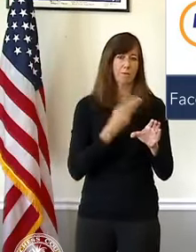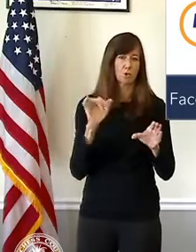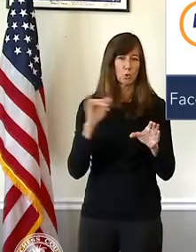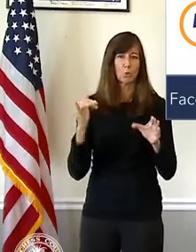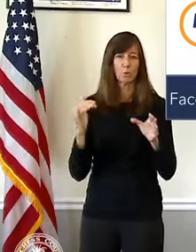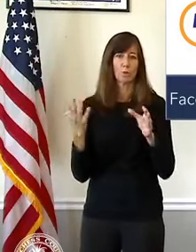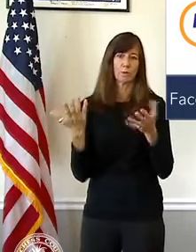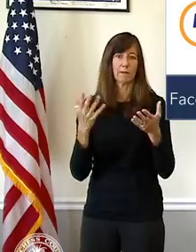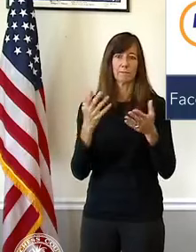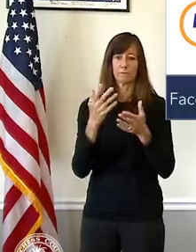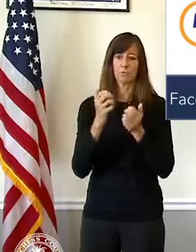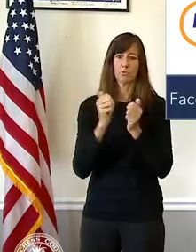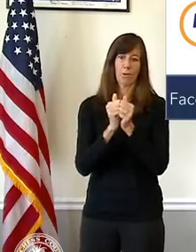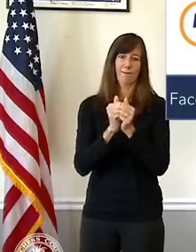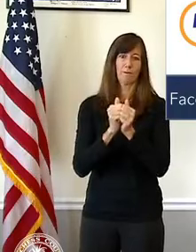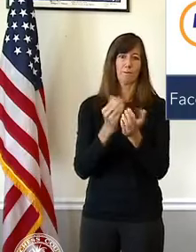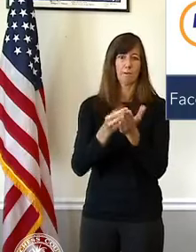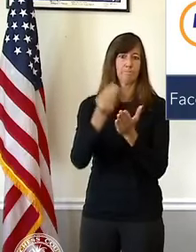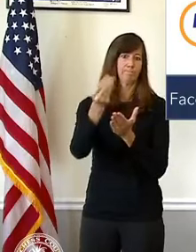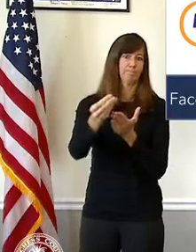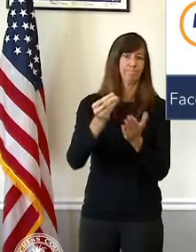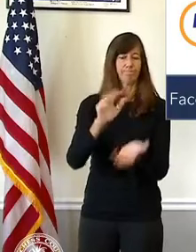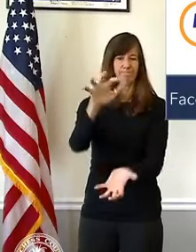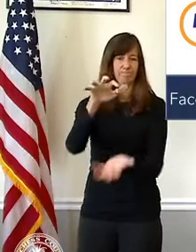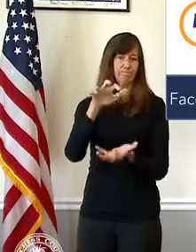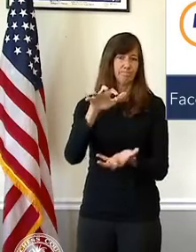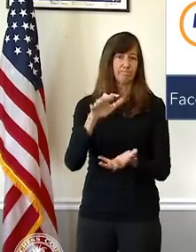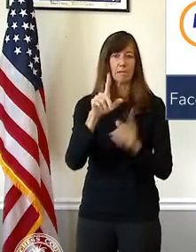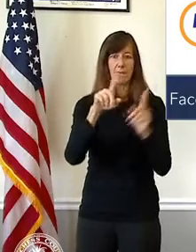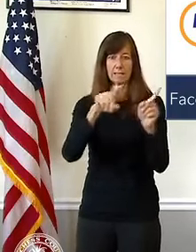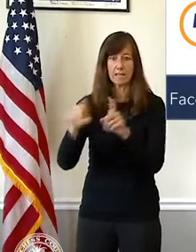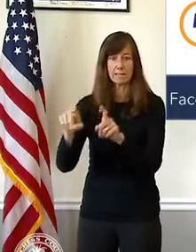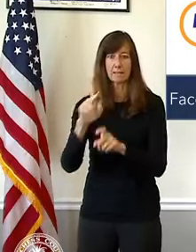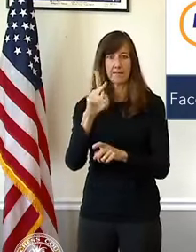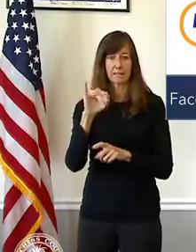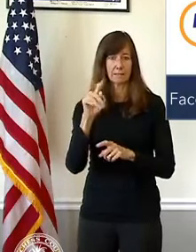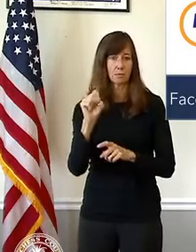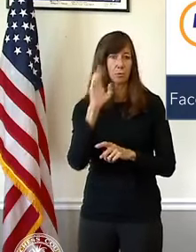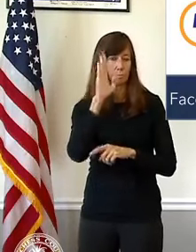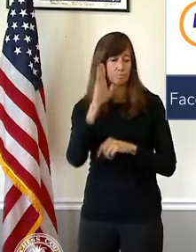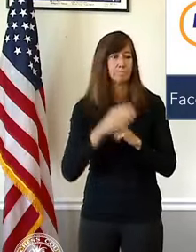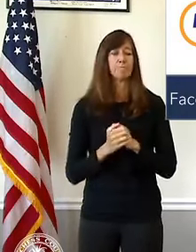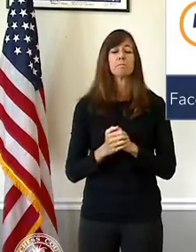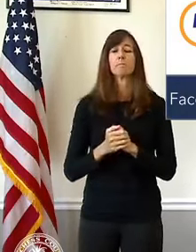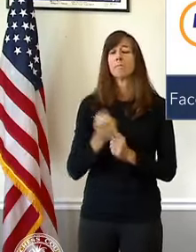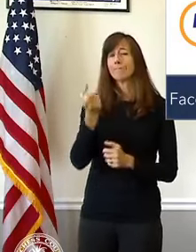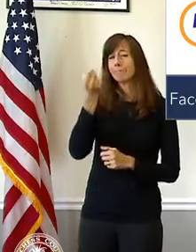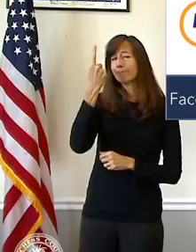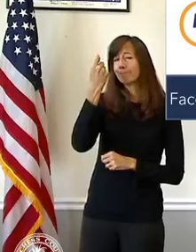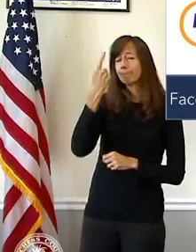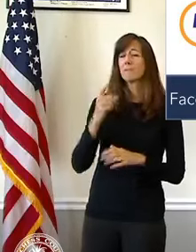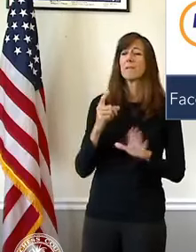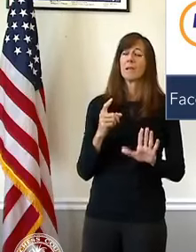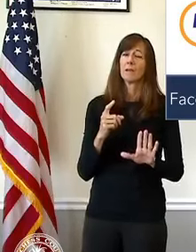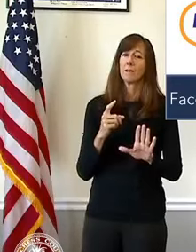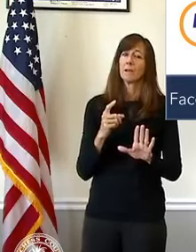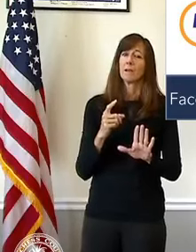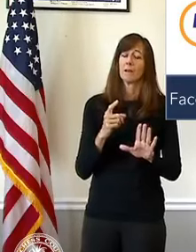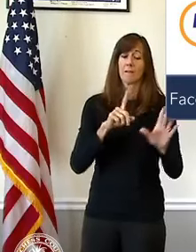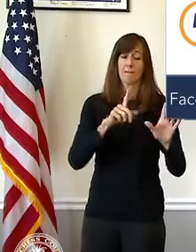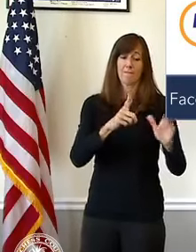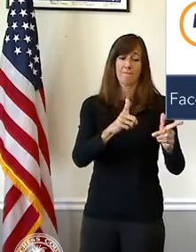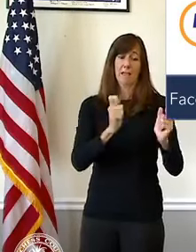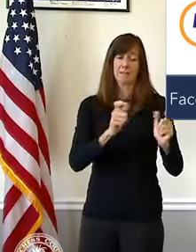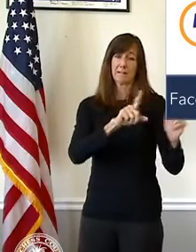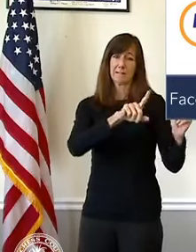will, supply of rapid tests. These are not, just keep in mind, the efficacy of rapid testing, not as good as the